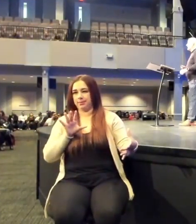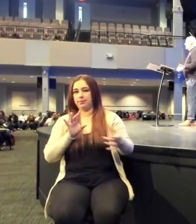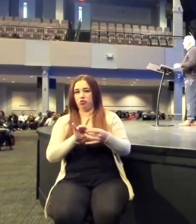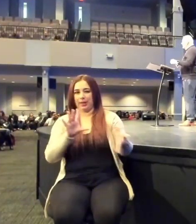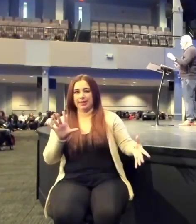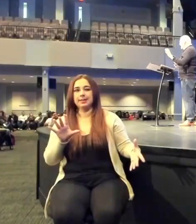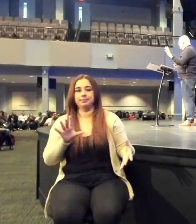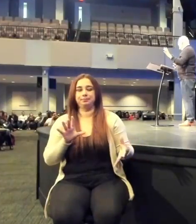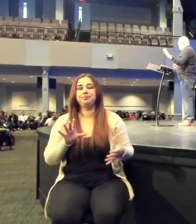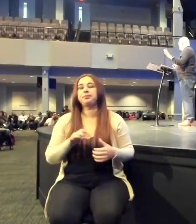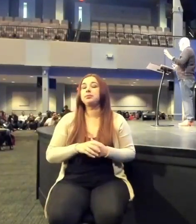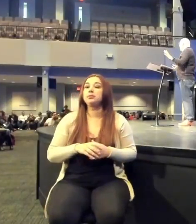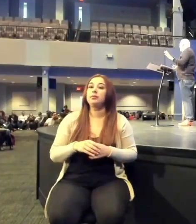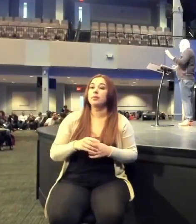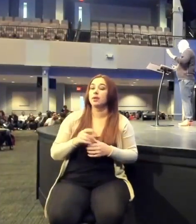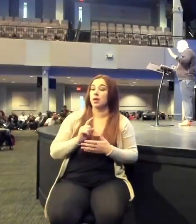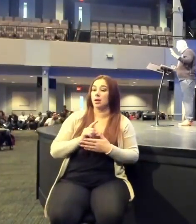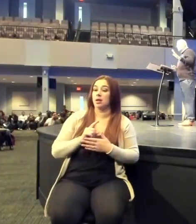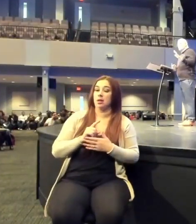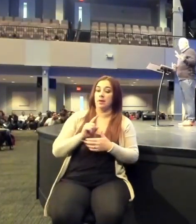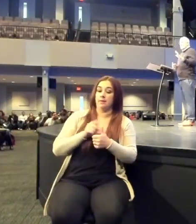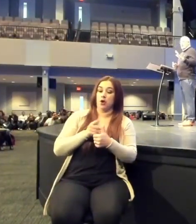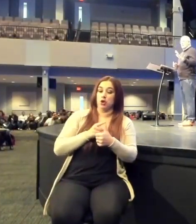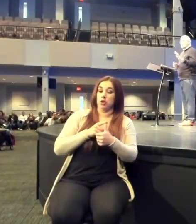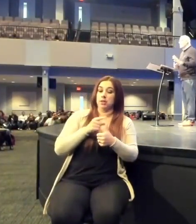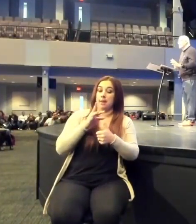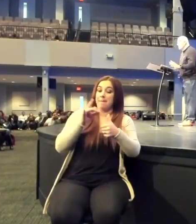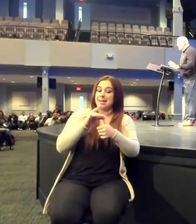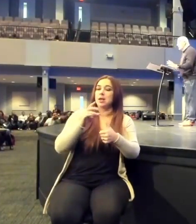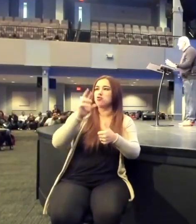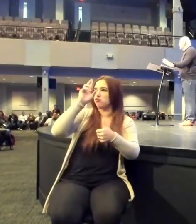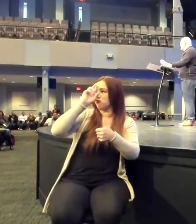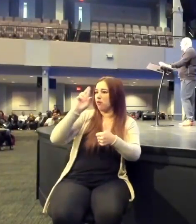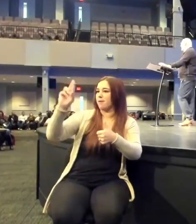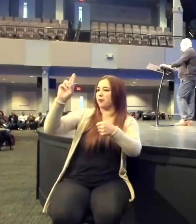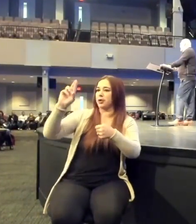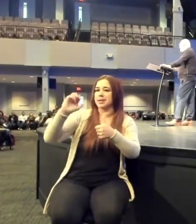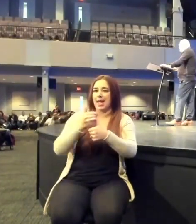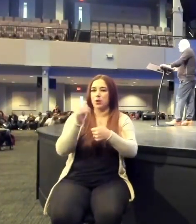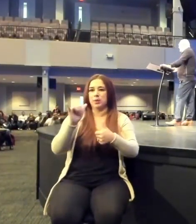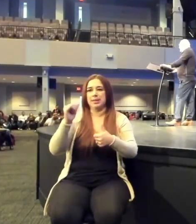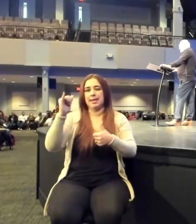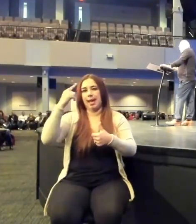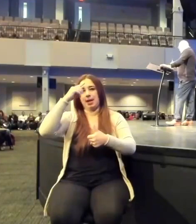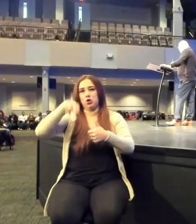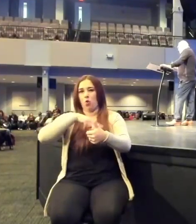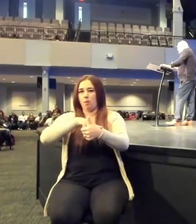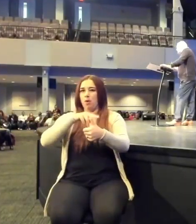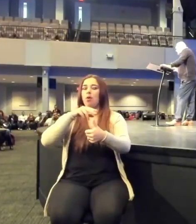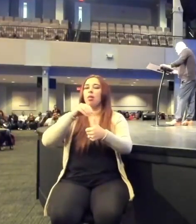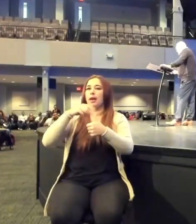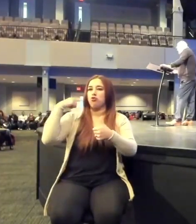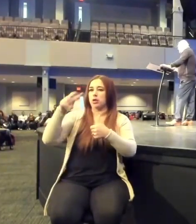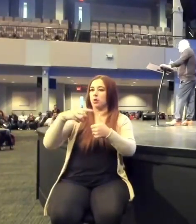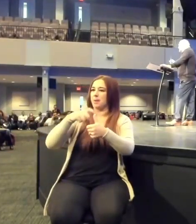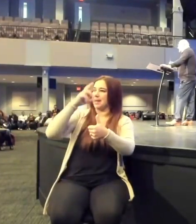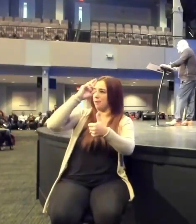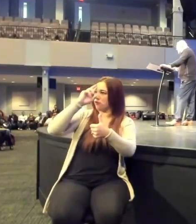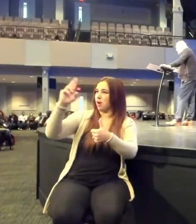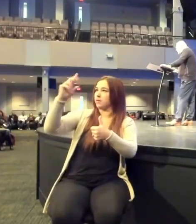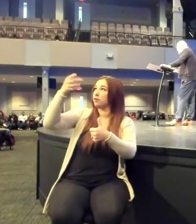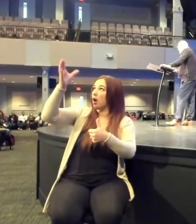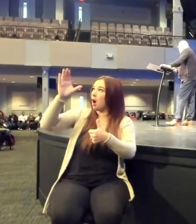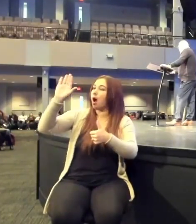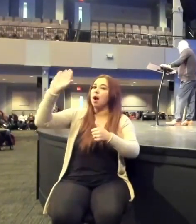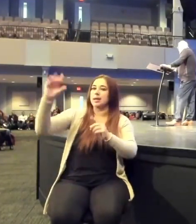Release. The first weekend I talked about reverence. How do you stay sane in a crazy world? You have to have reverence for God, reverence for